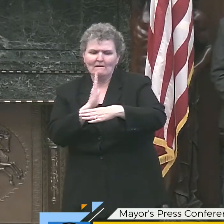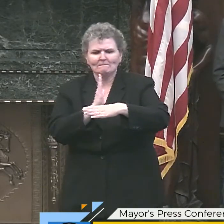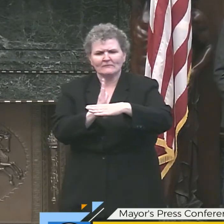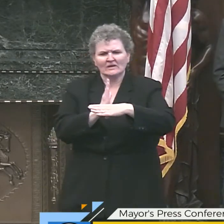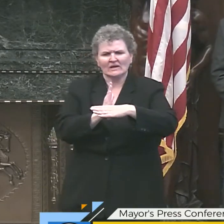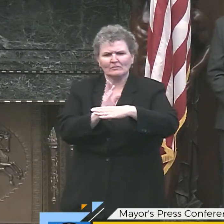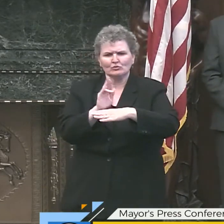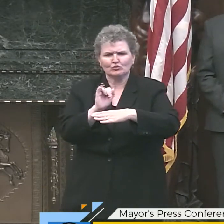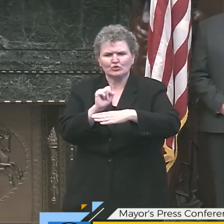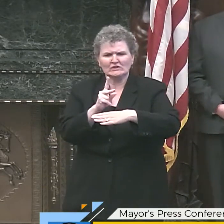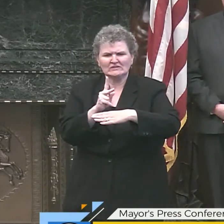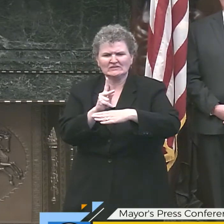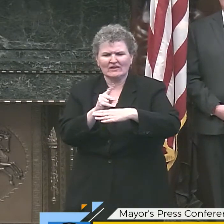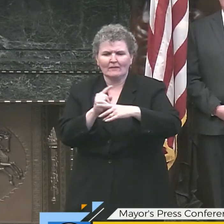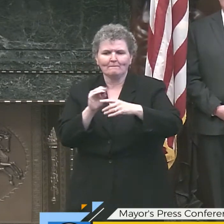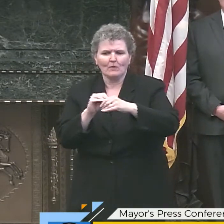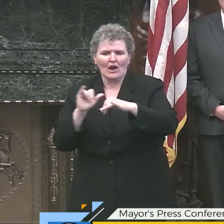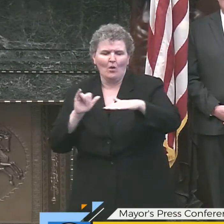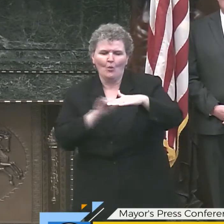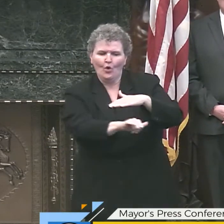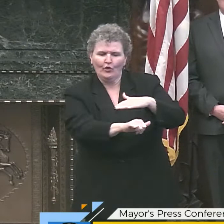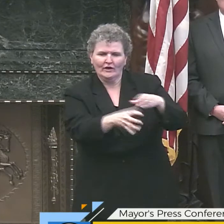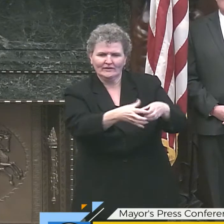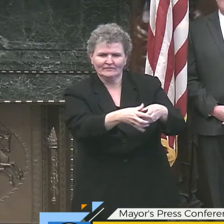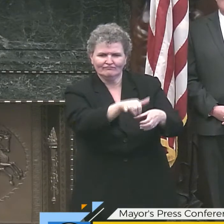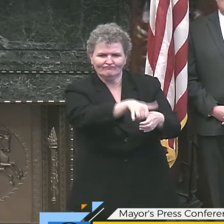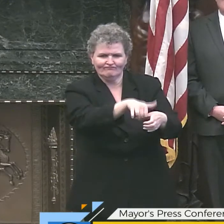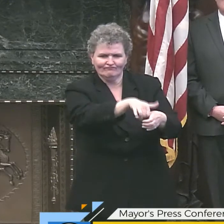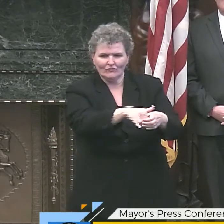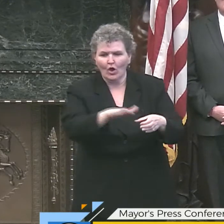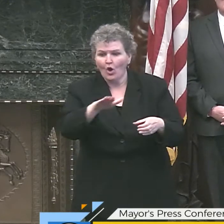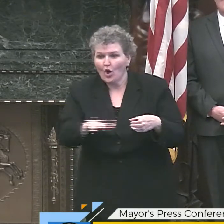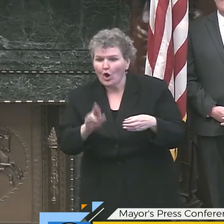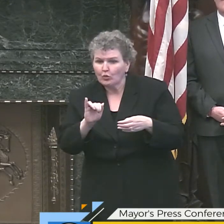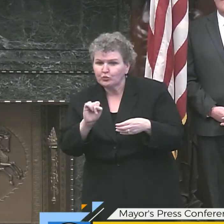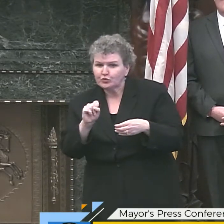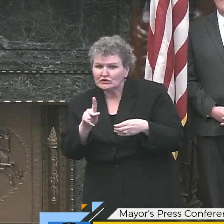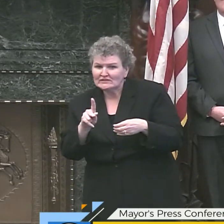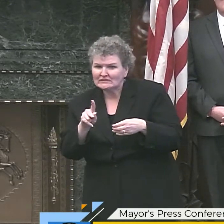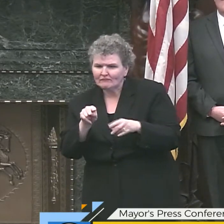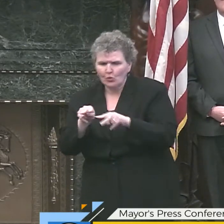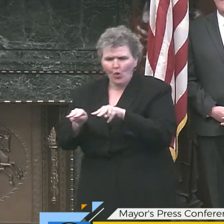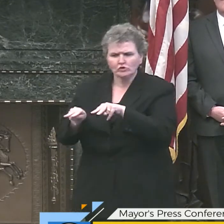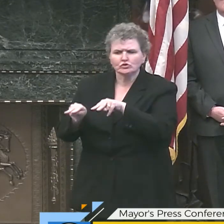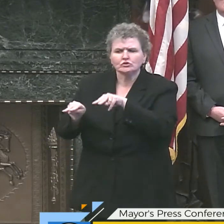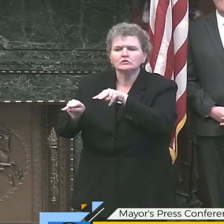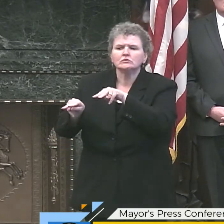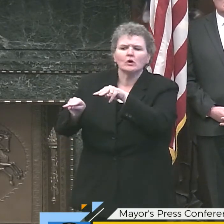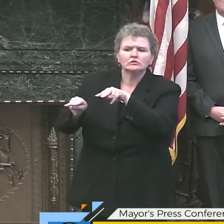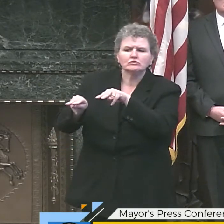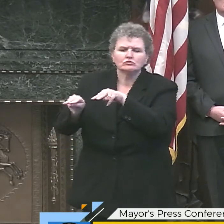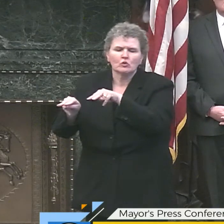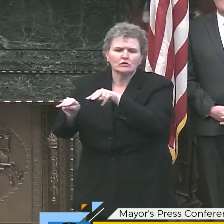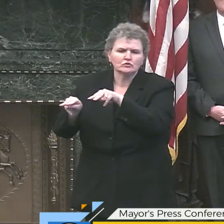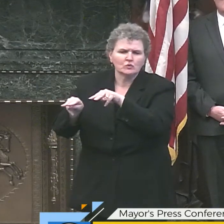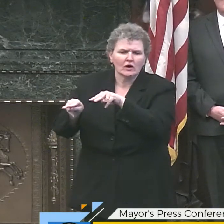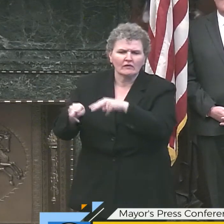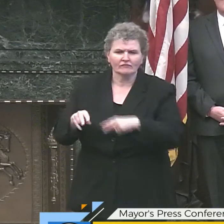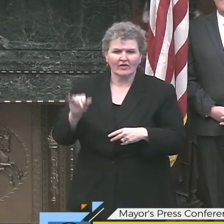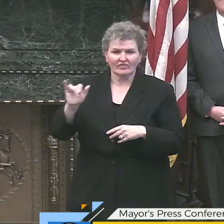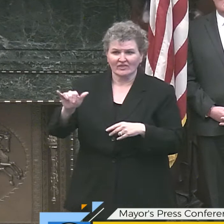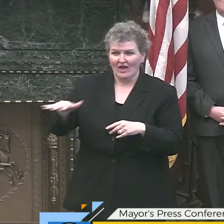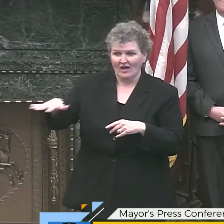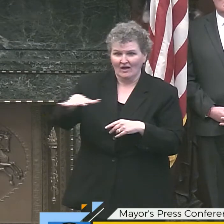risk people are asked to monitor for symptoms. And the employer, in this case the agency, is likewise notified so